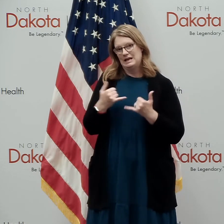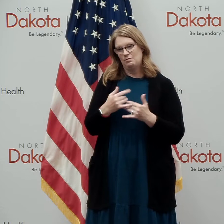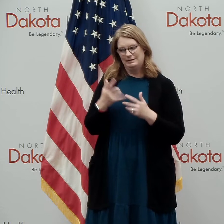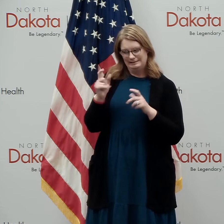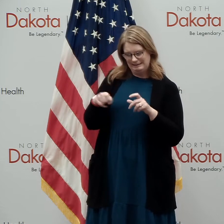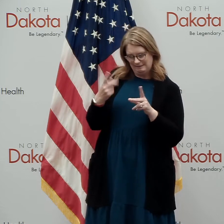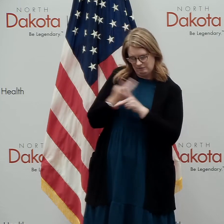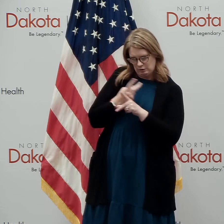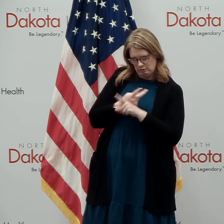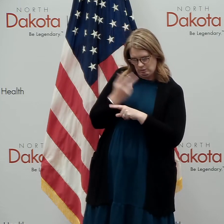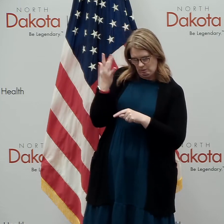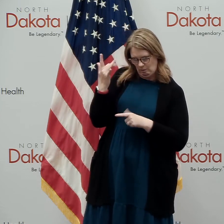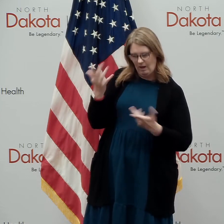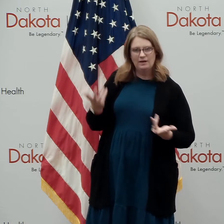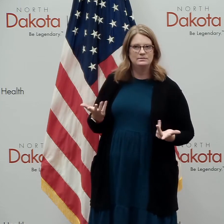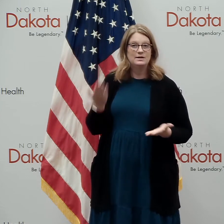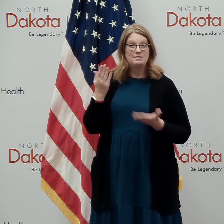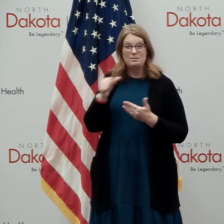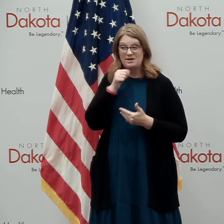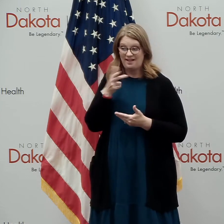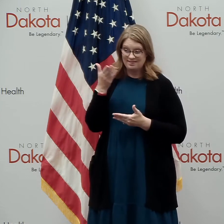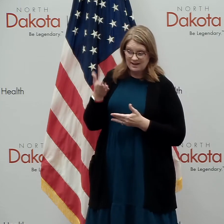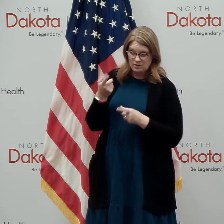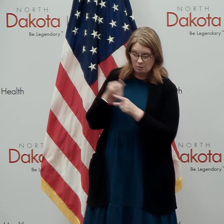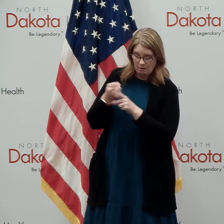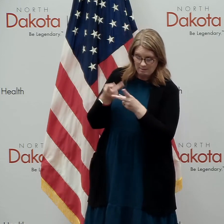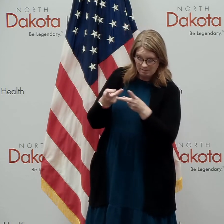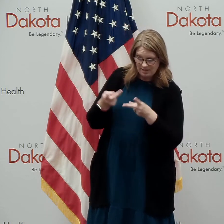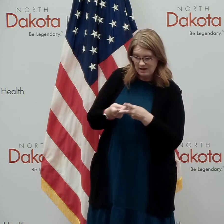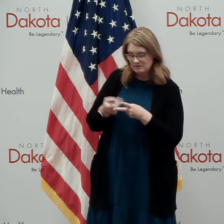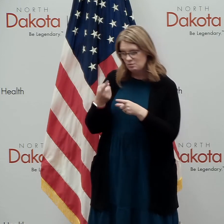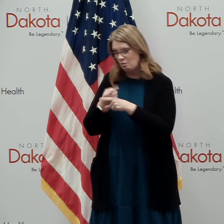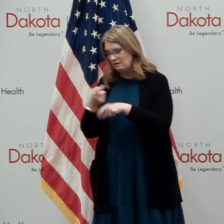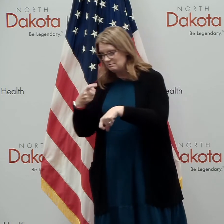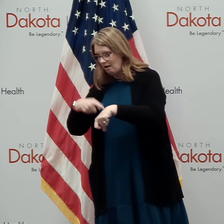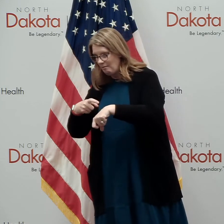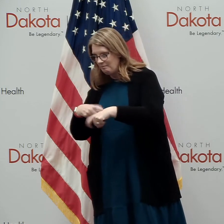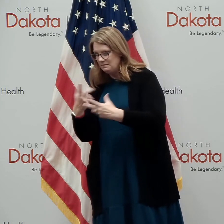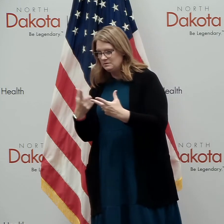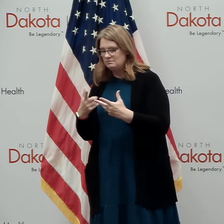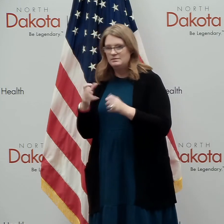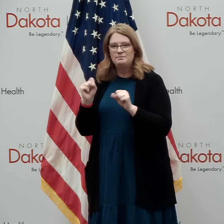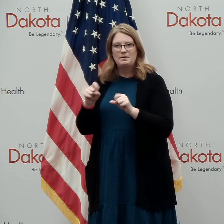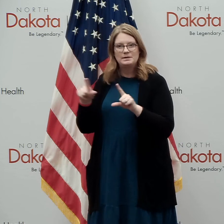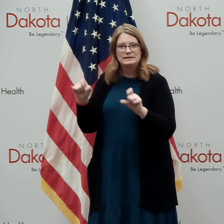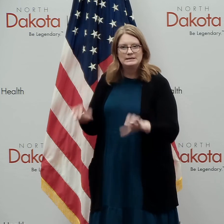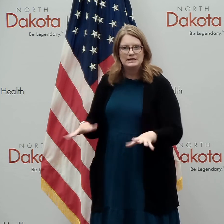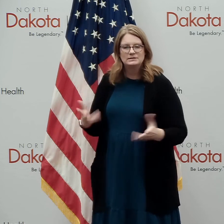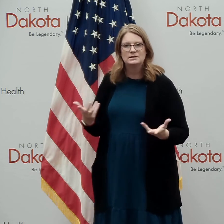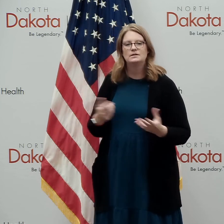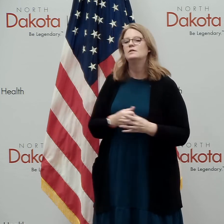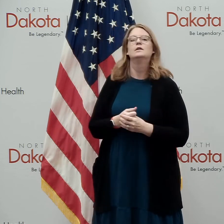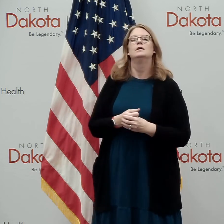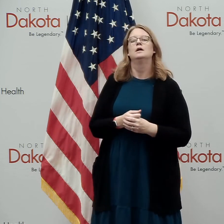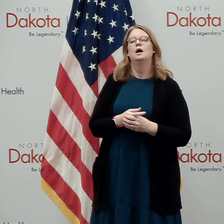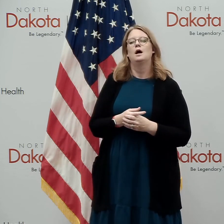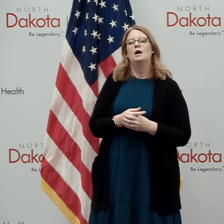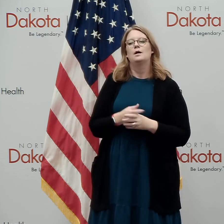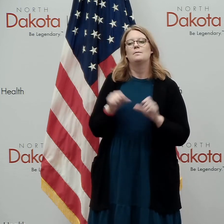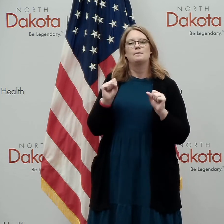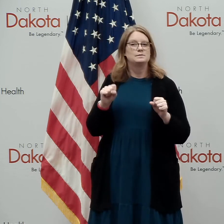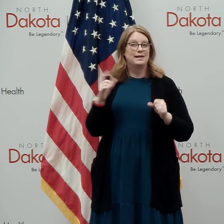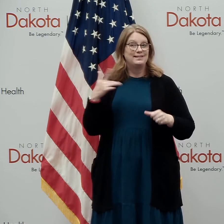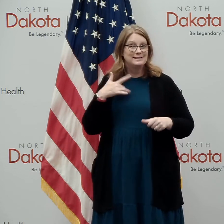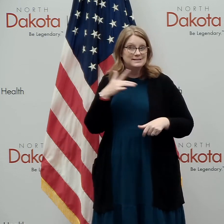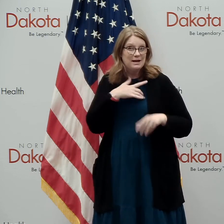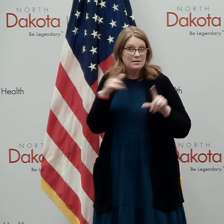because maybe we weren't in the right place at the right time when students were available to be tested. We think it could be partly the type of testing.